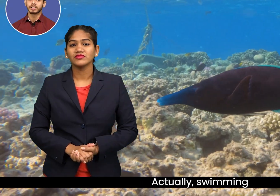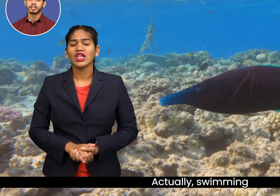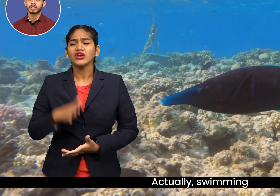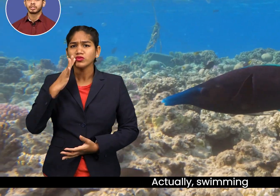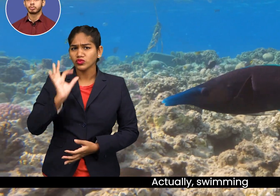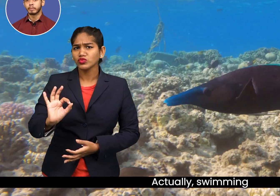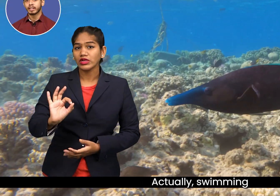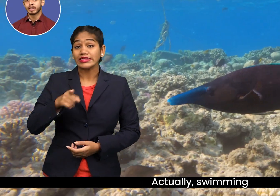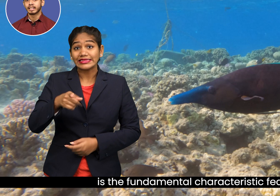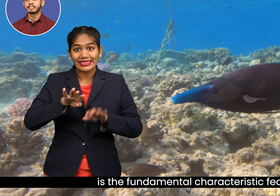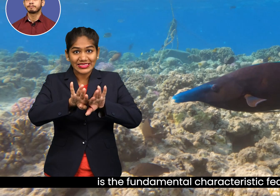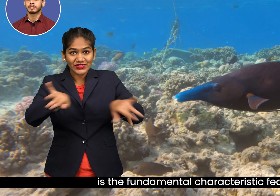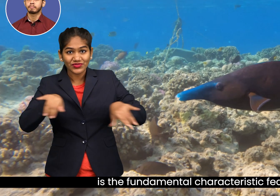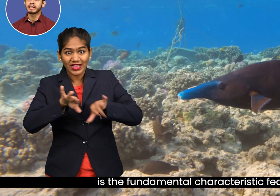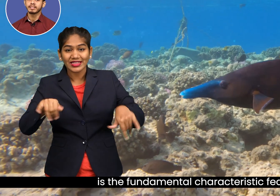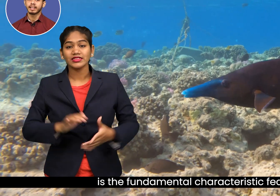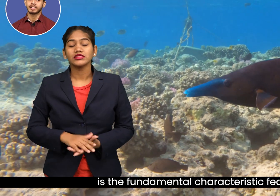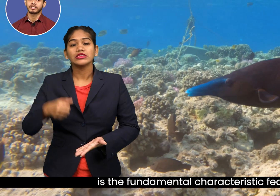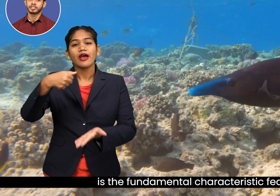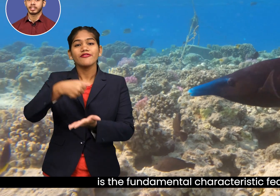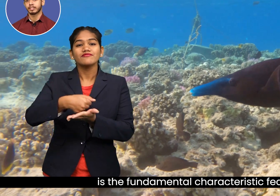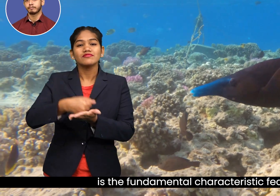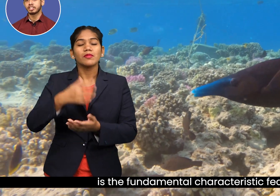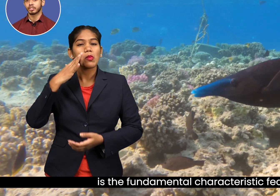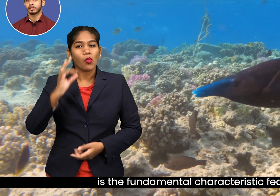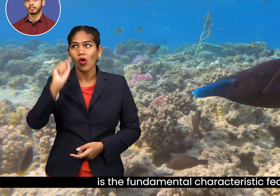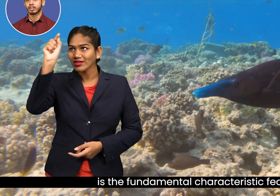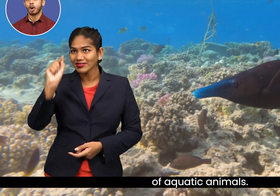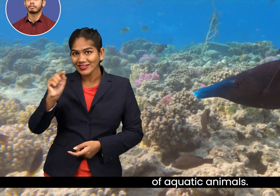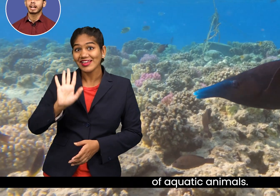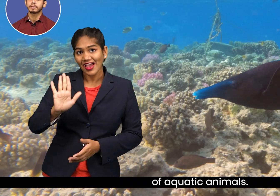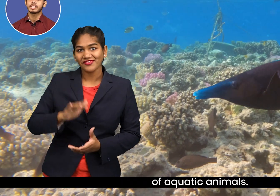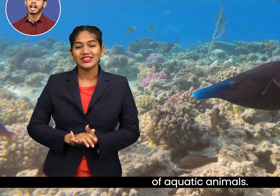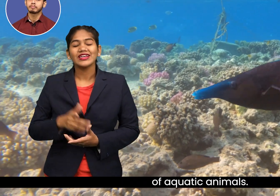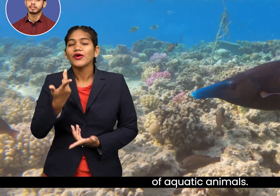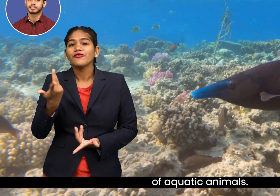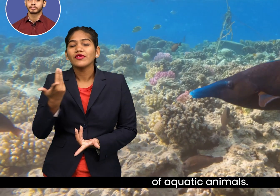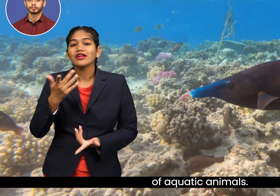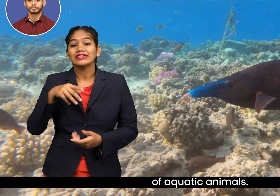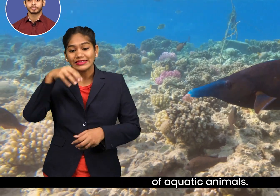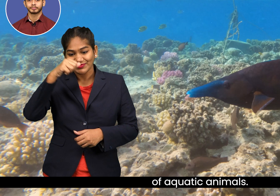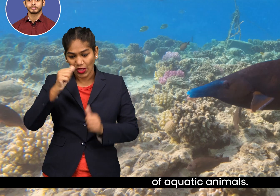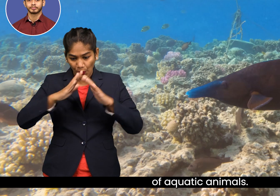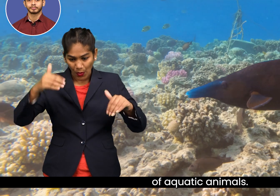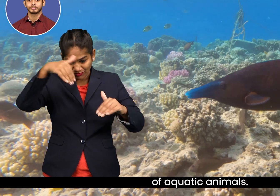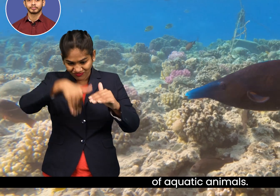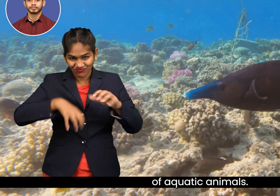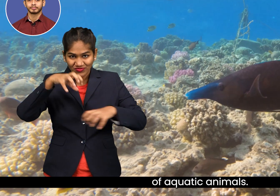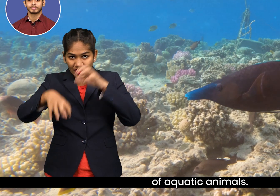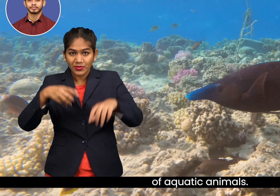Actually, swimming is the fundamental characteristic feature of aquatic animals.